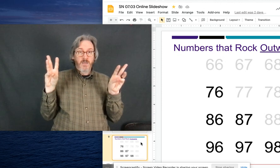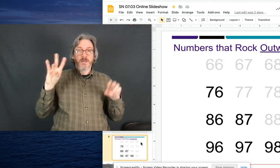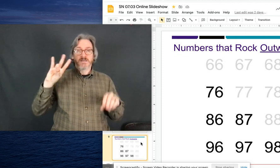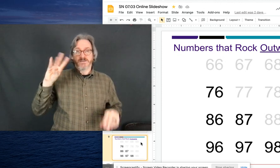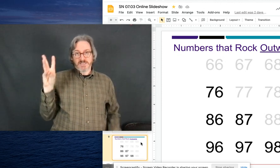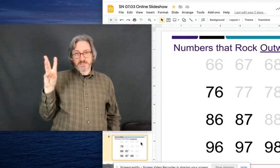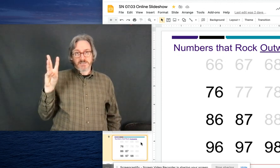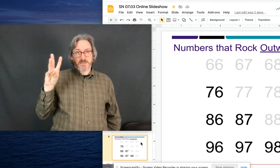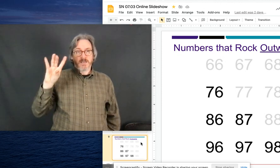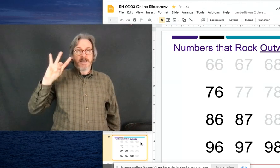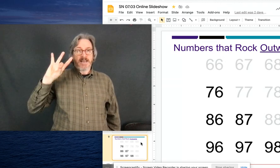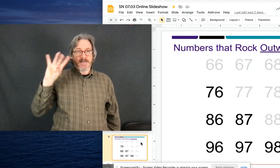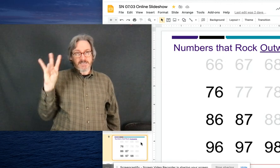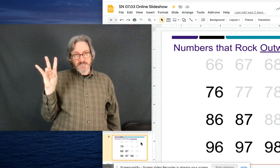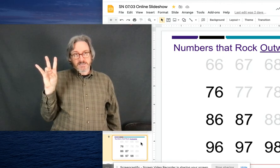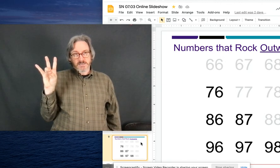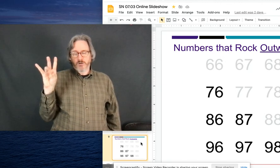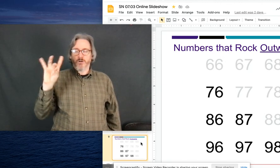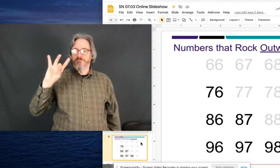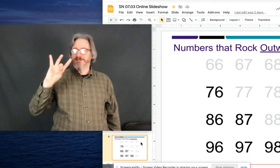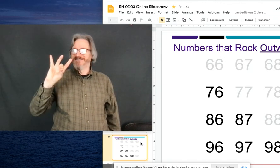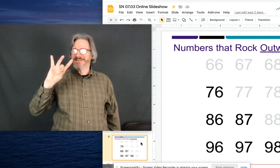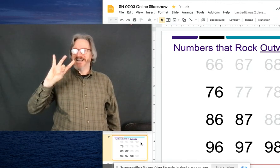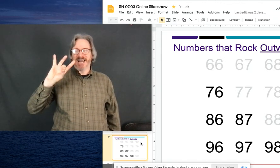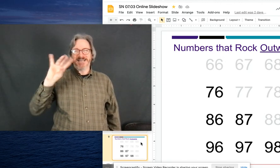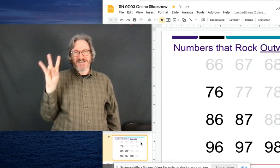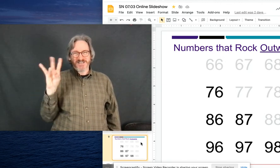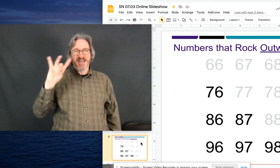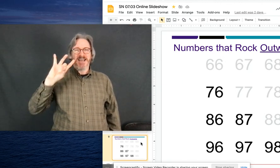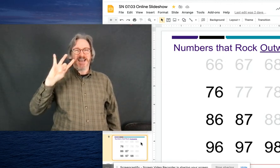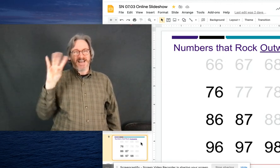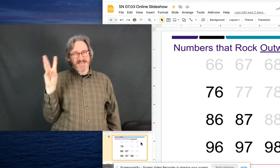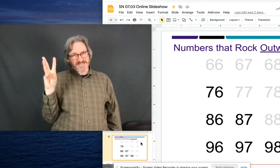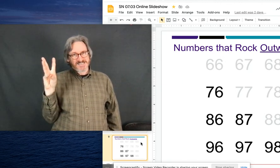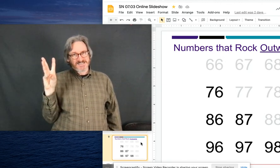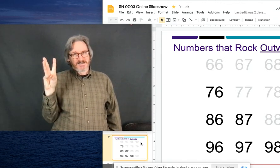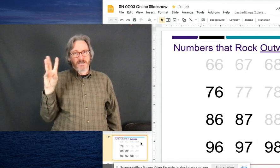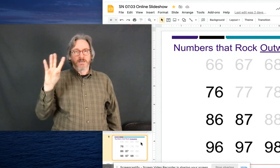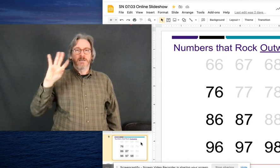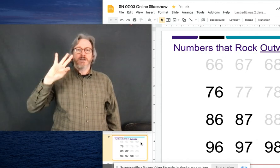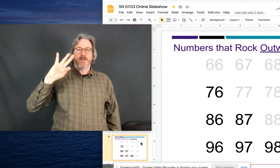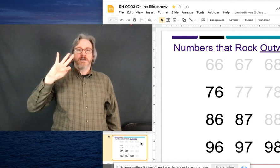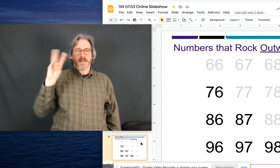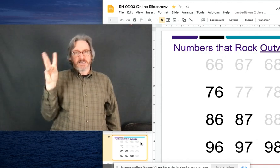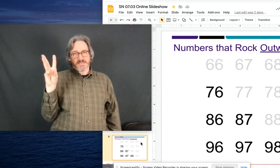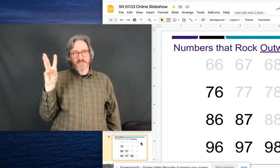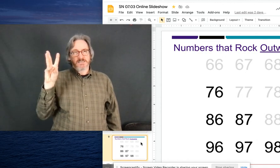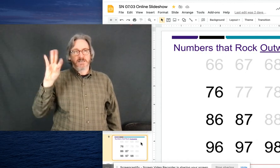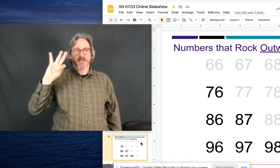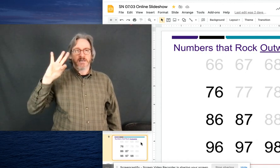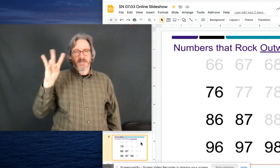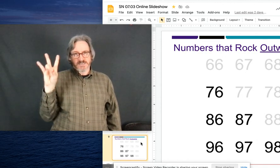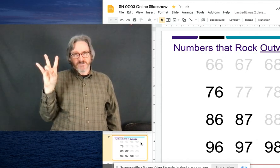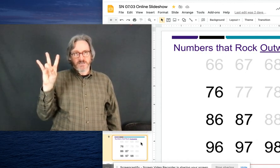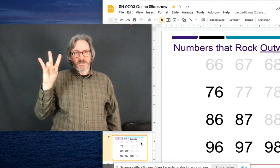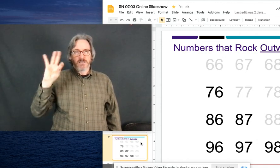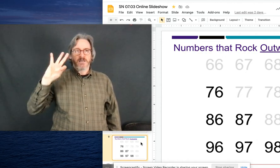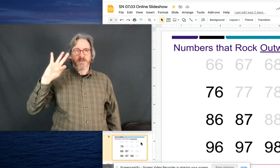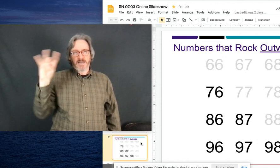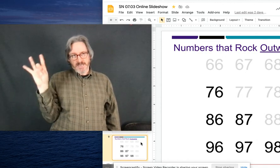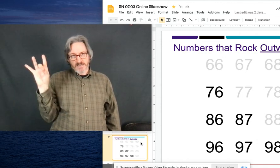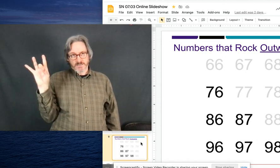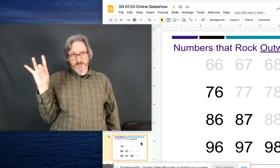a little bit. The opposite happens with these numbers. When you're going from a higher number to a lower, 76